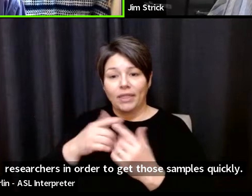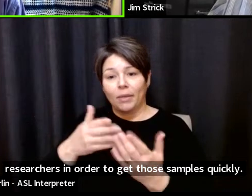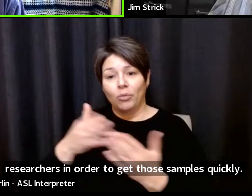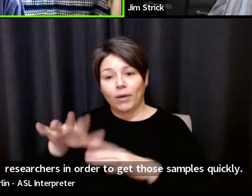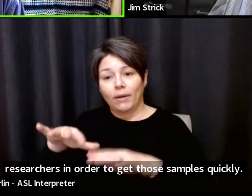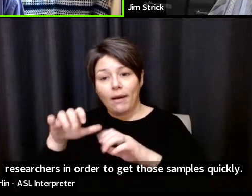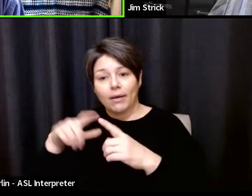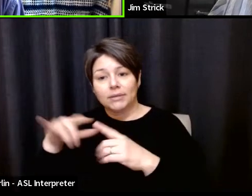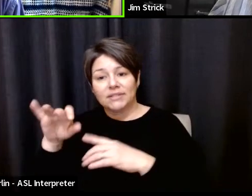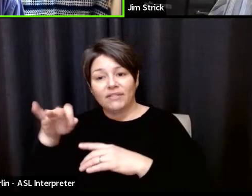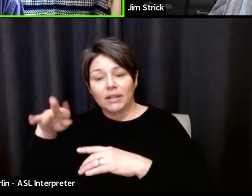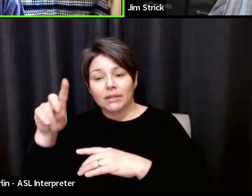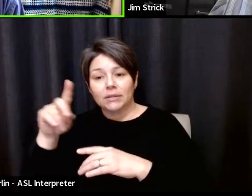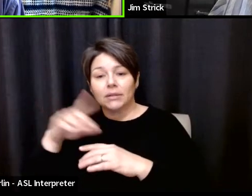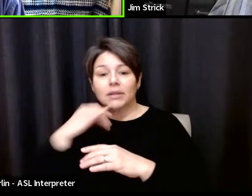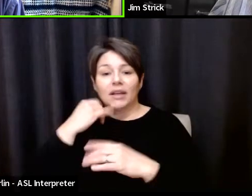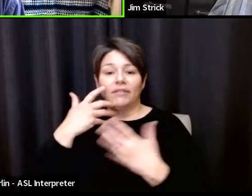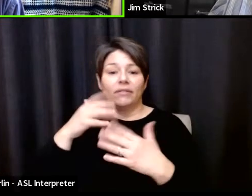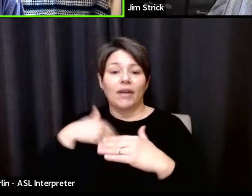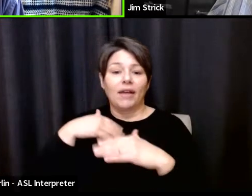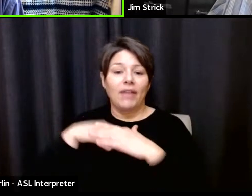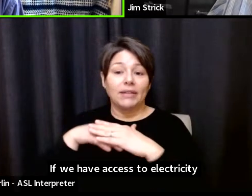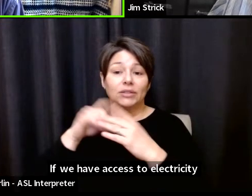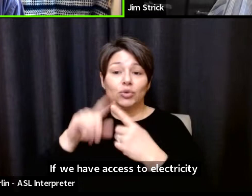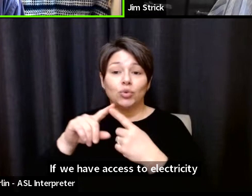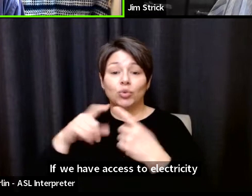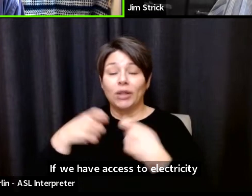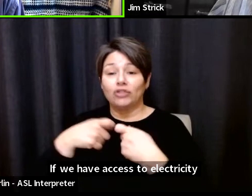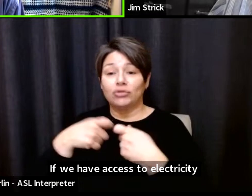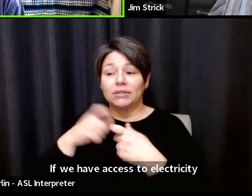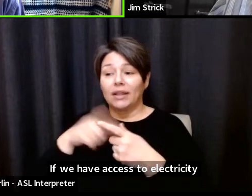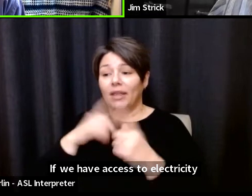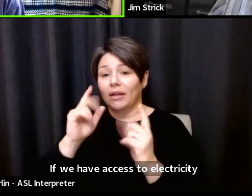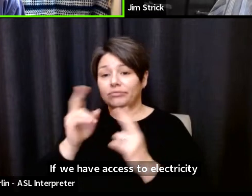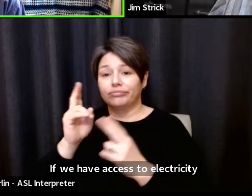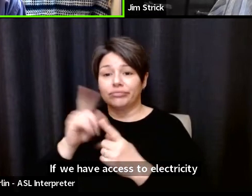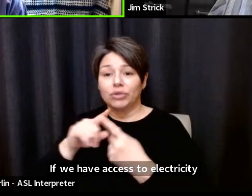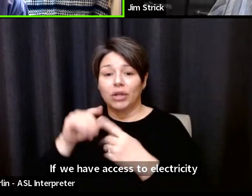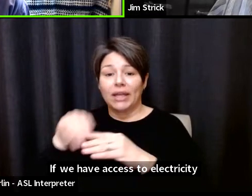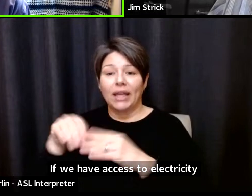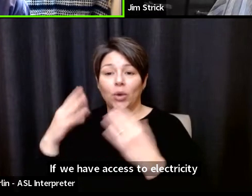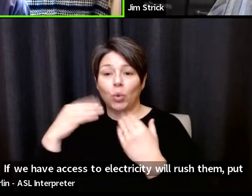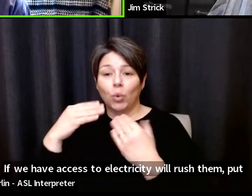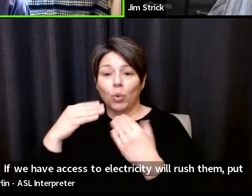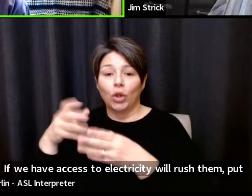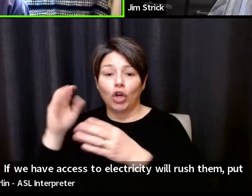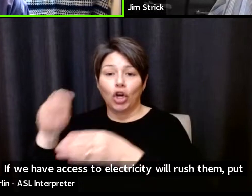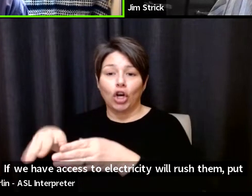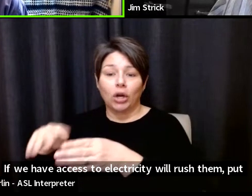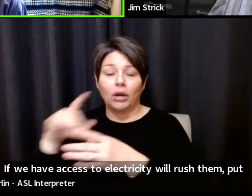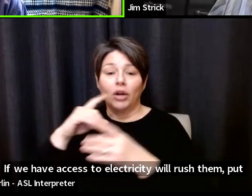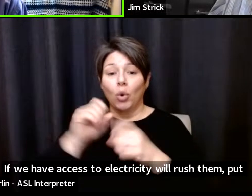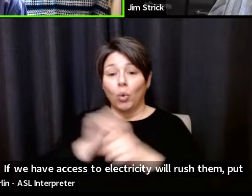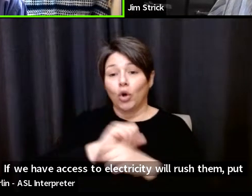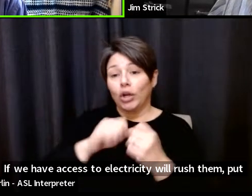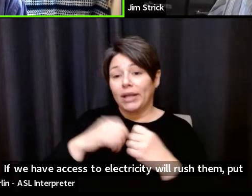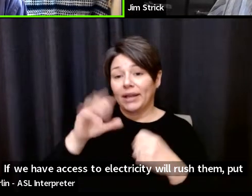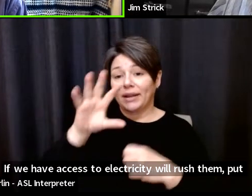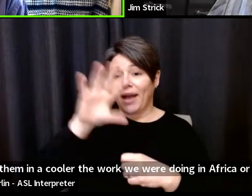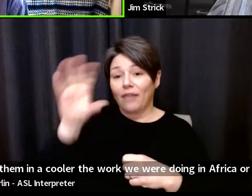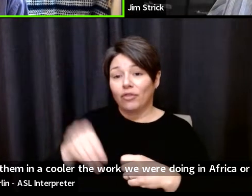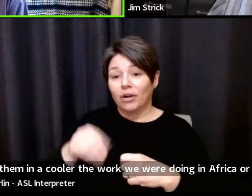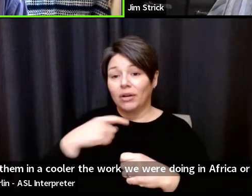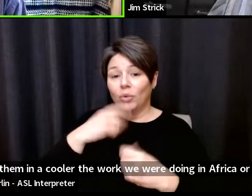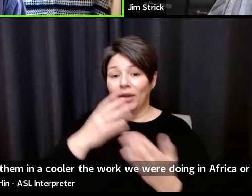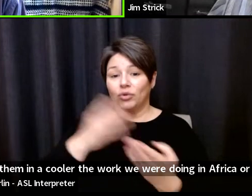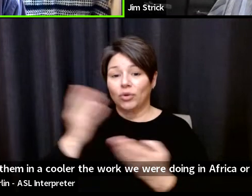field. If we have access to electricity, we'll rush them, put them in a cooler. The work we were doing in Africa, our blood samples, we actually would have to